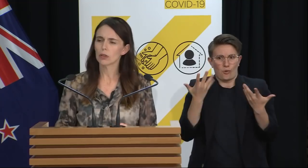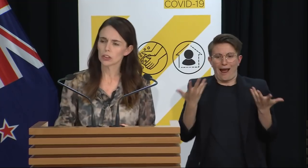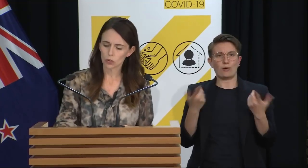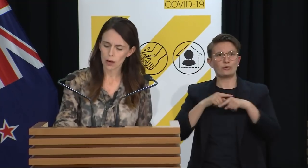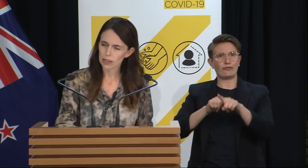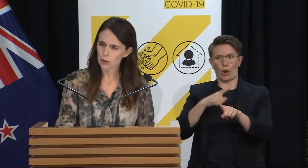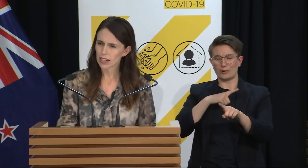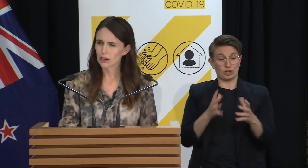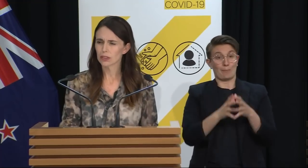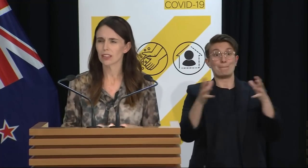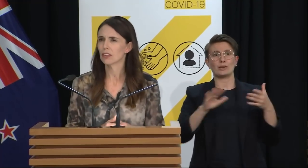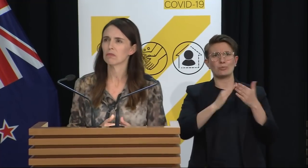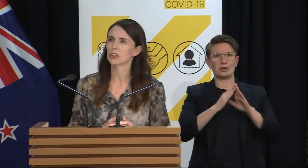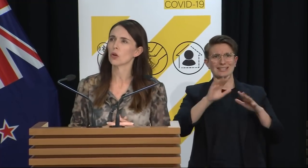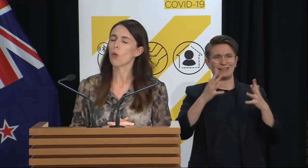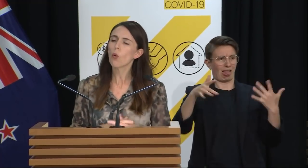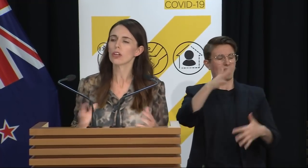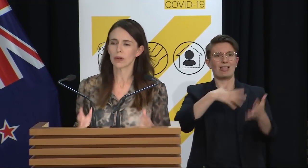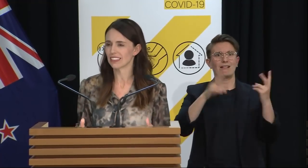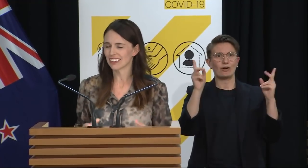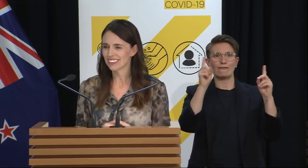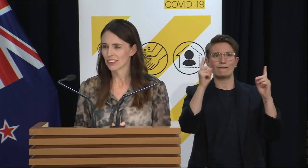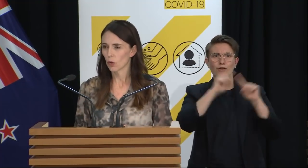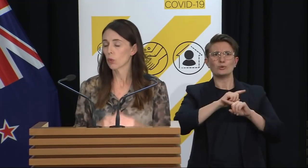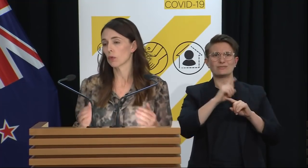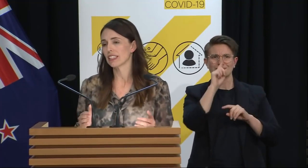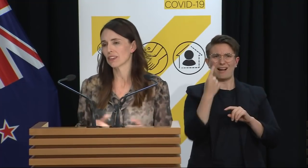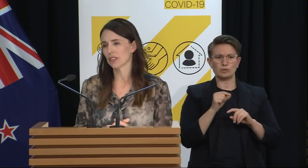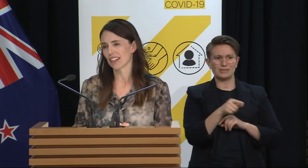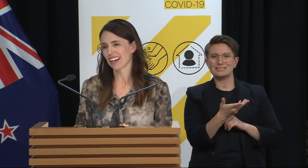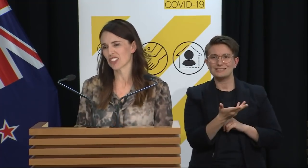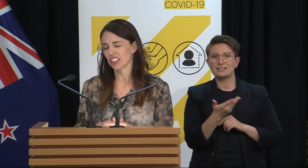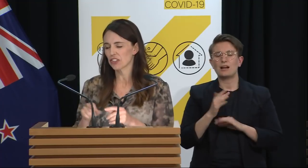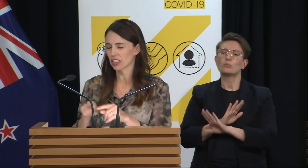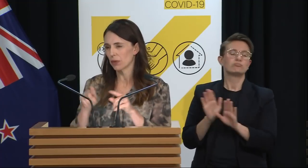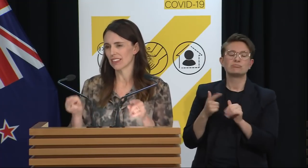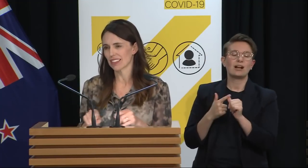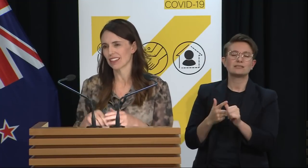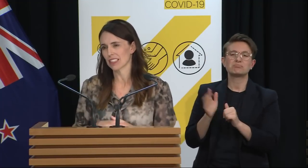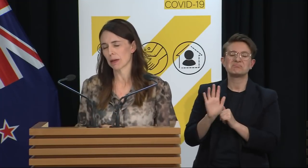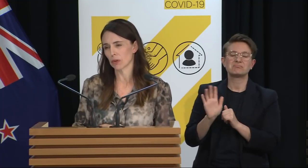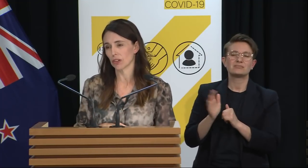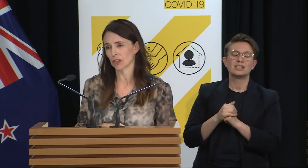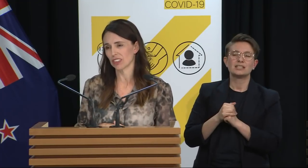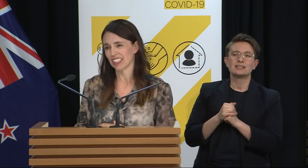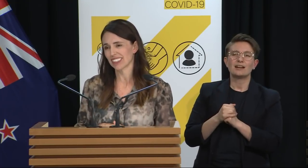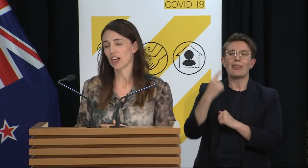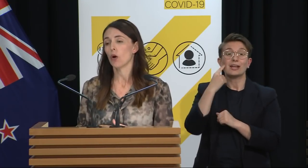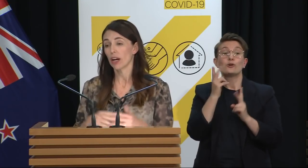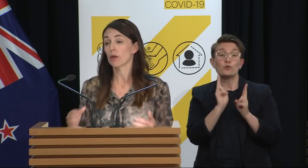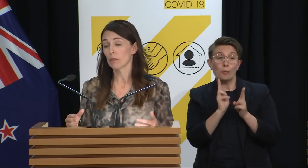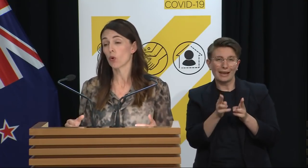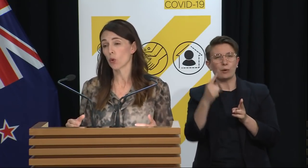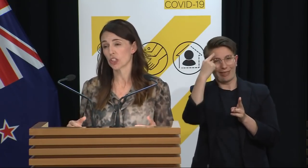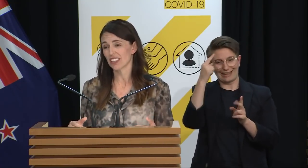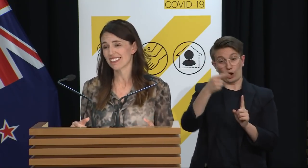Look, I wouldn't describe it in that way. So all that we did was say, actually, usually we consider these people close contacts.